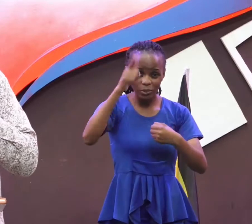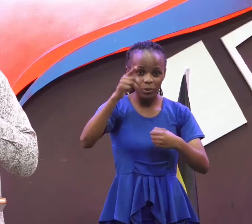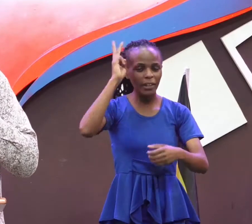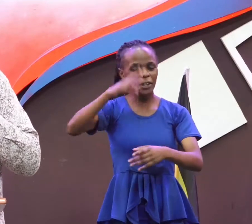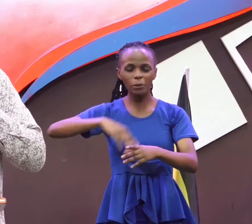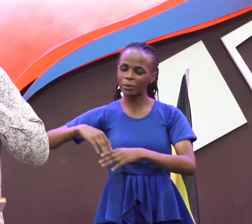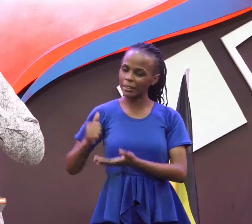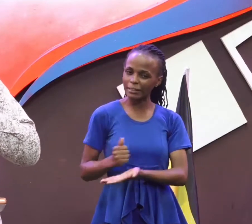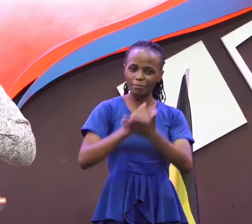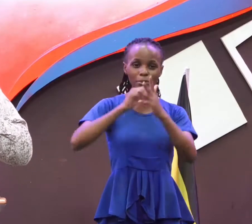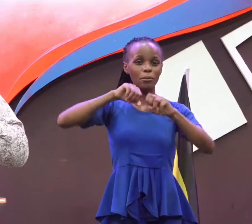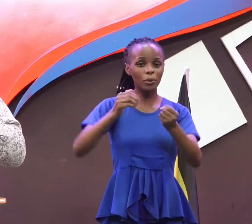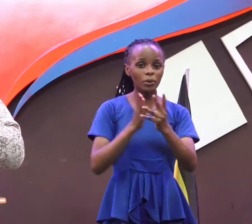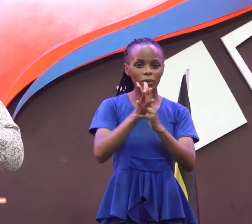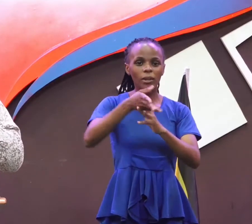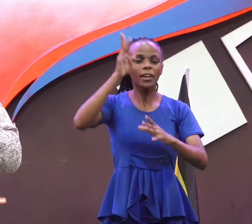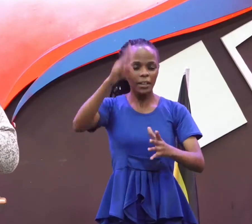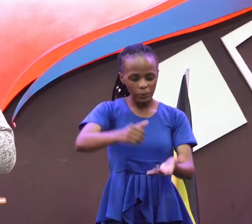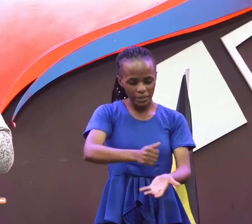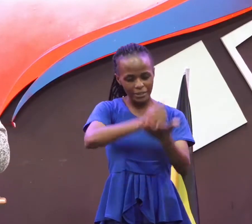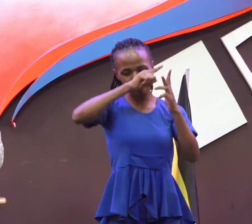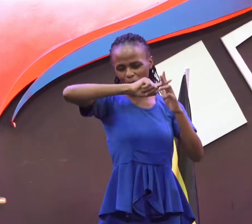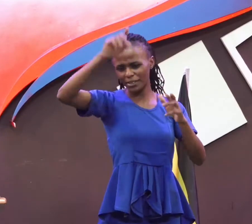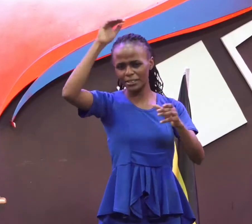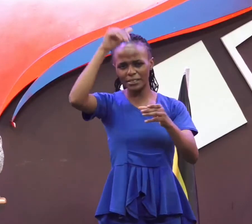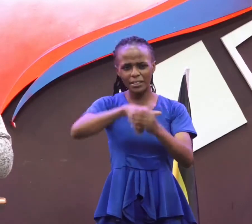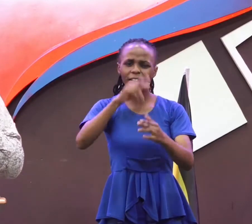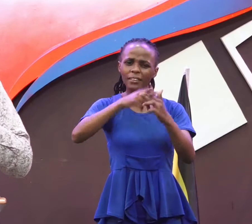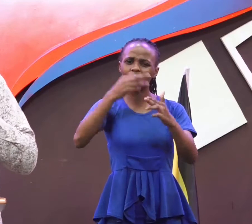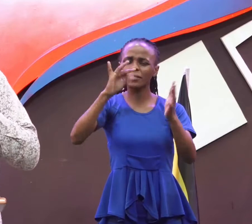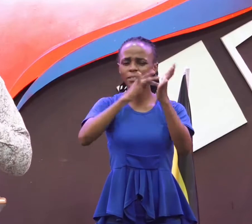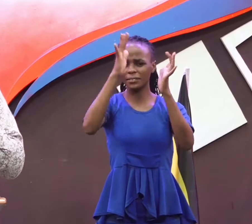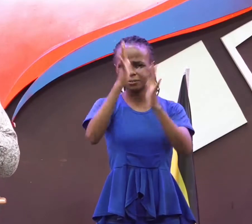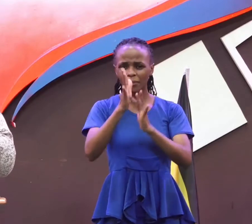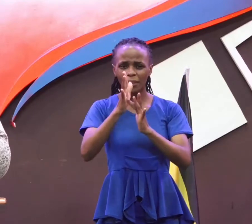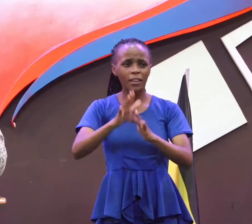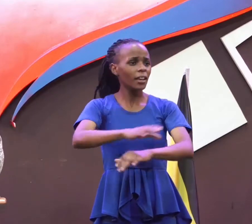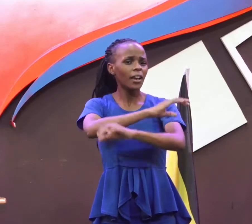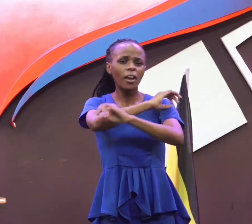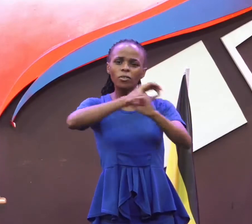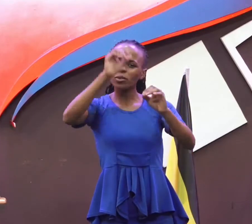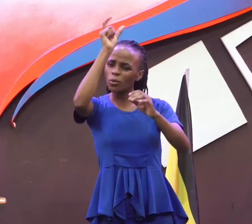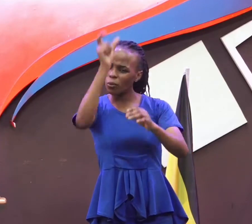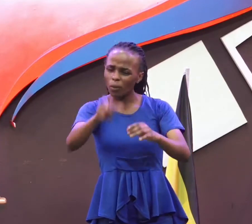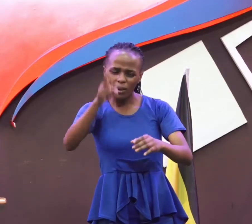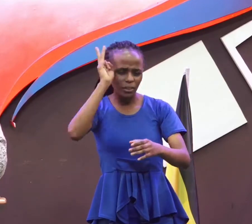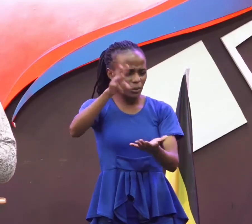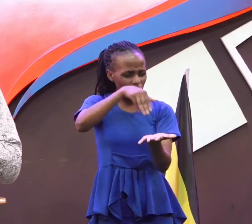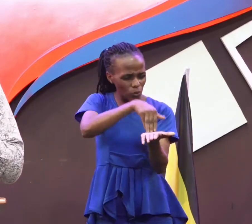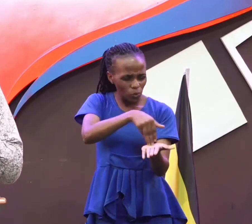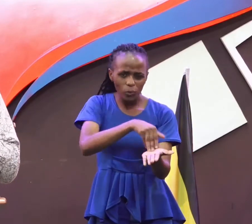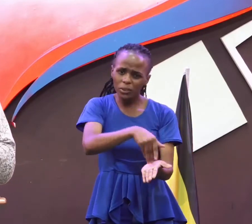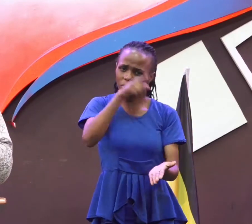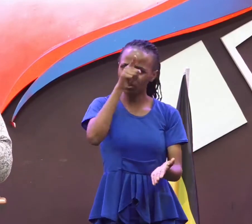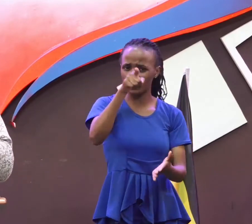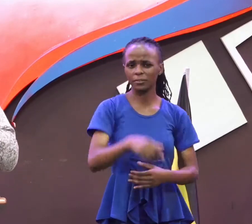you. The Lord will break for you. The Lord will help you go through in Jesus' name. Amen. There is no word